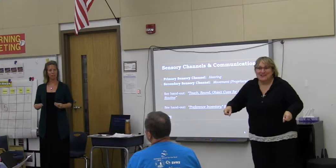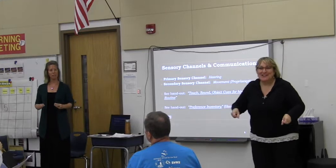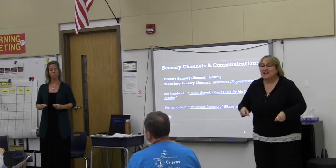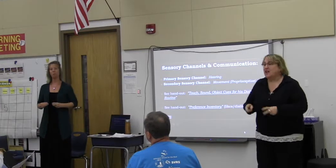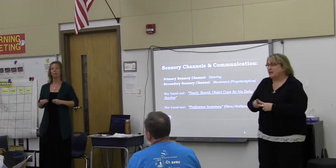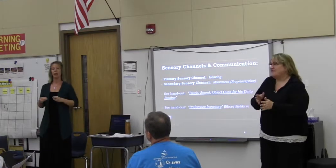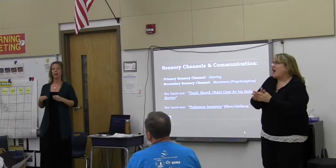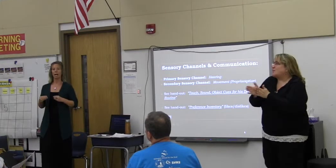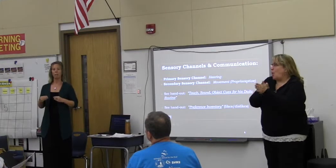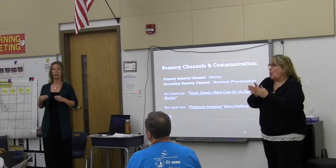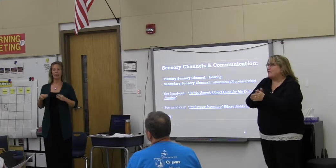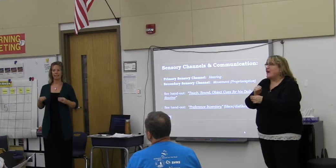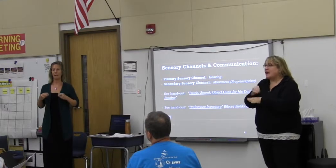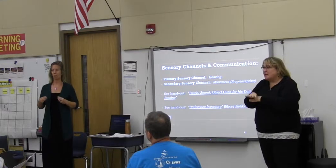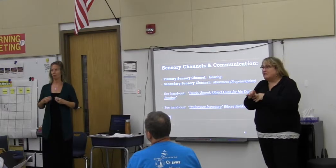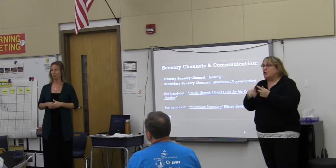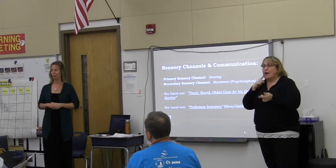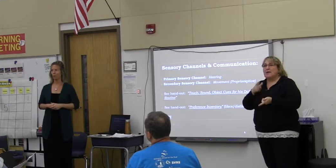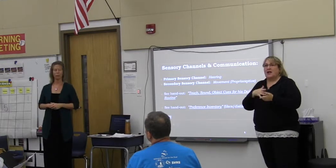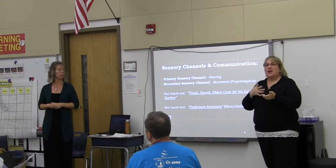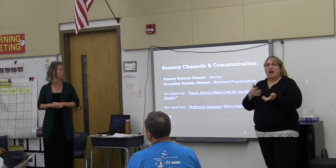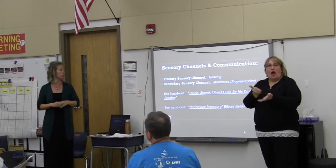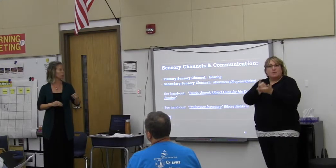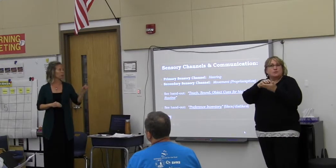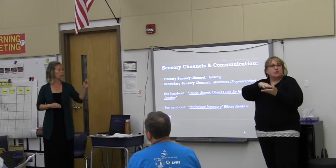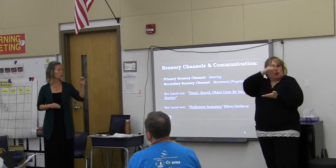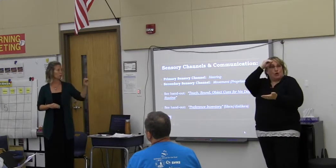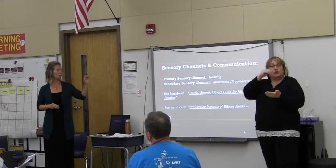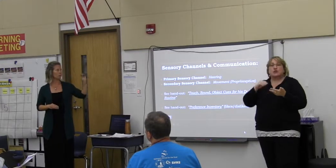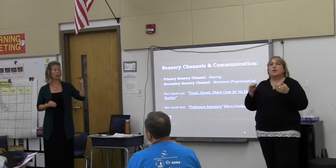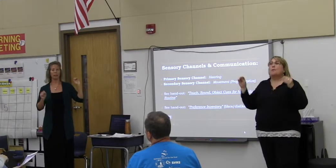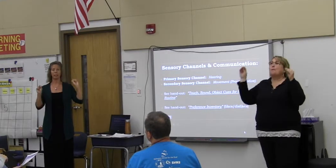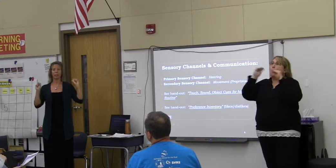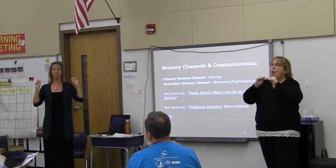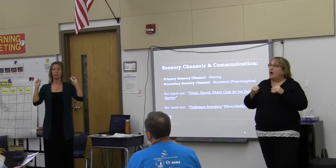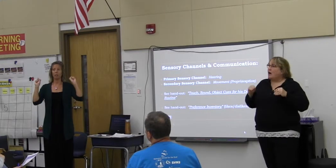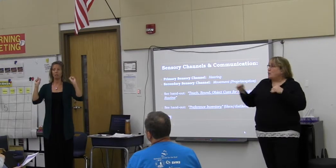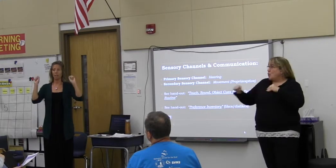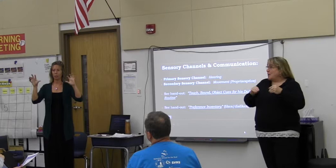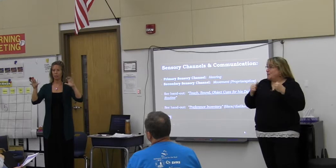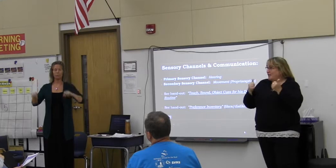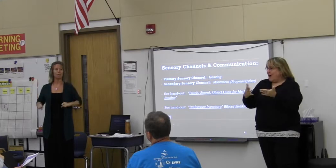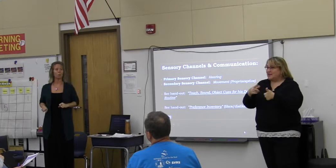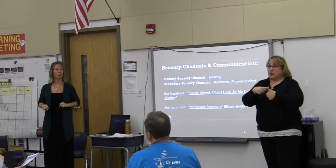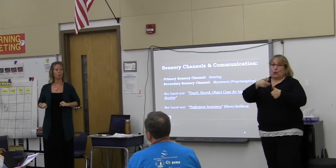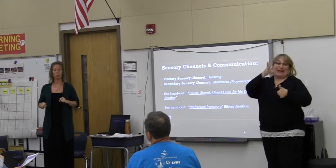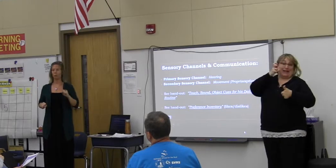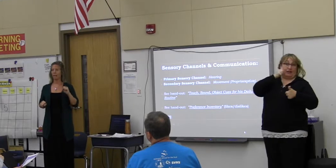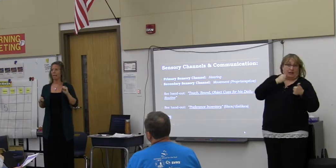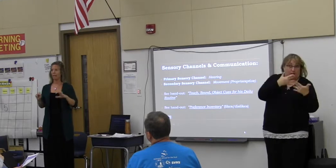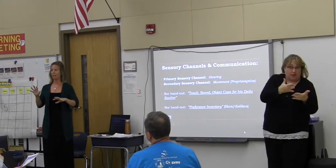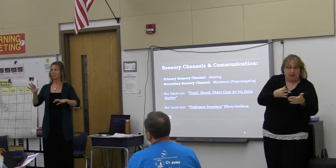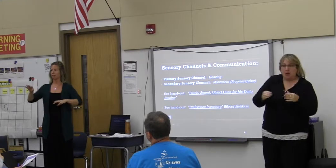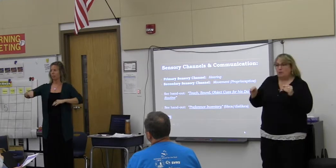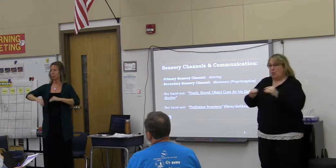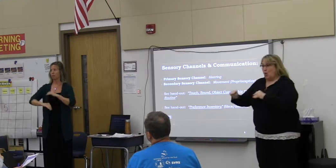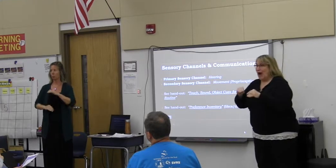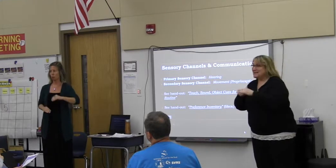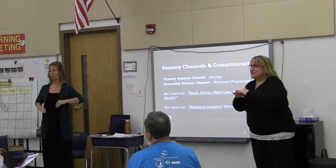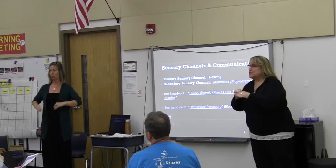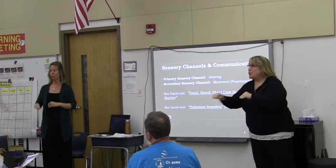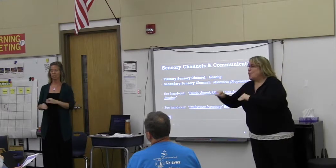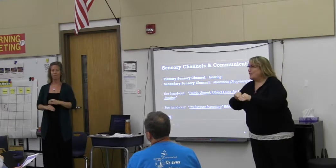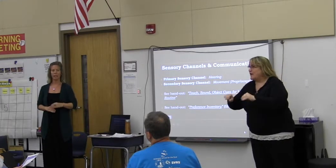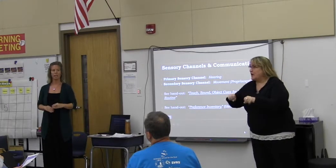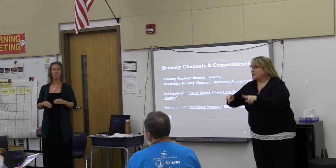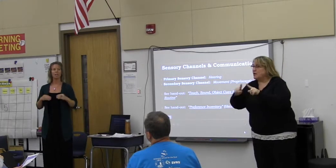motivating for him, and it helps him to learn. So the more that you can provide hearing, and the more you can provide access for him to